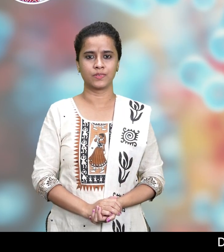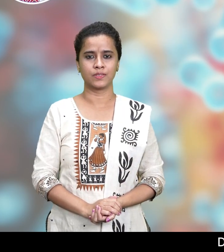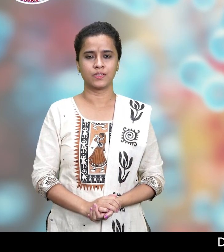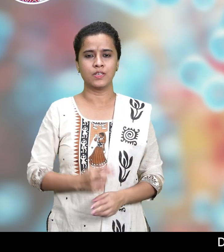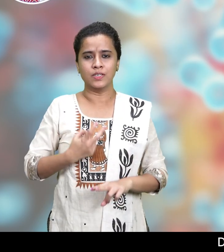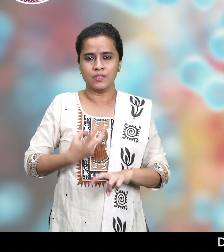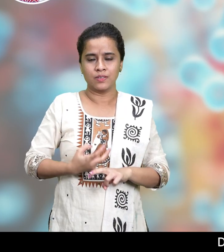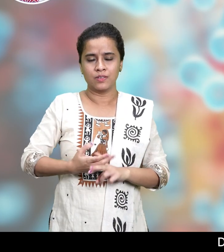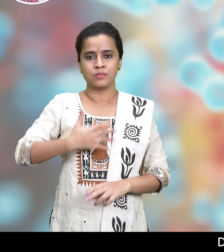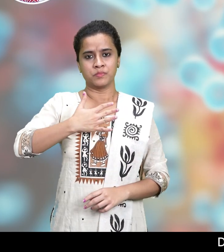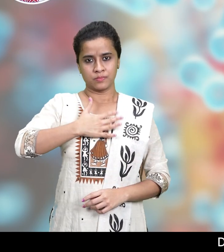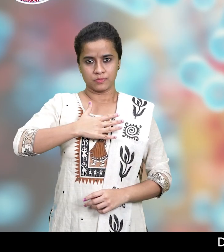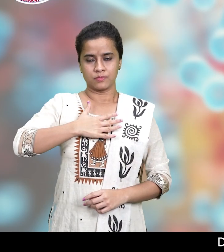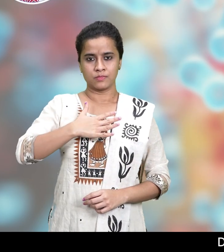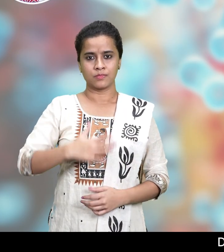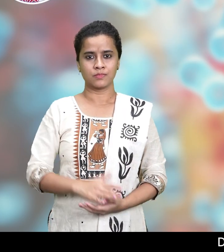difficulty in breathing,